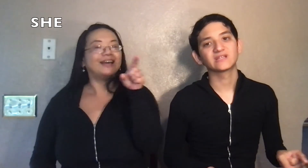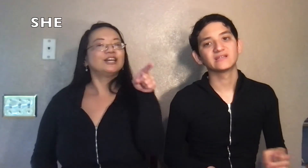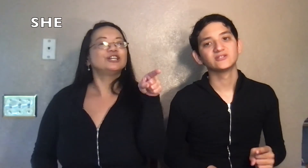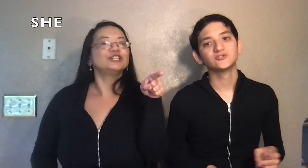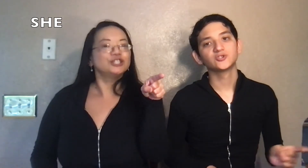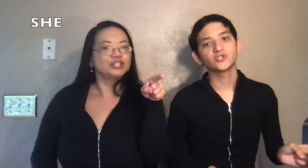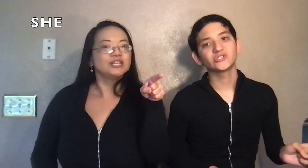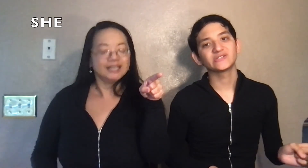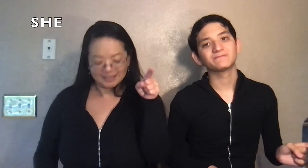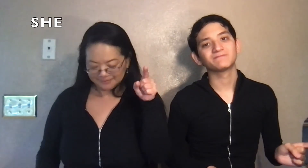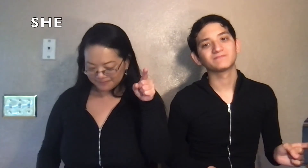She.